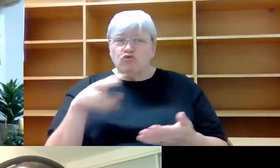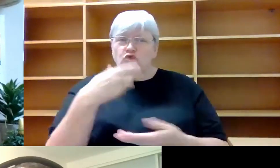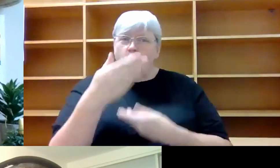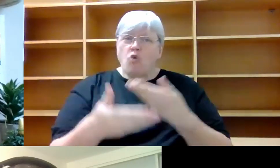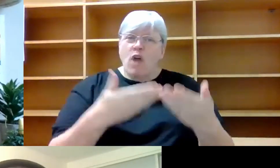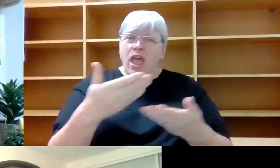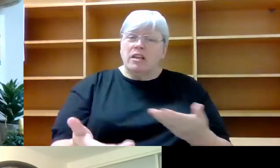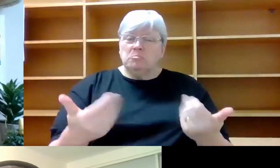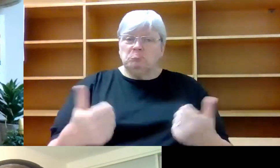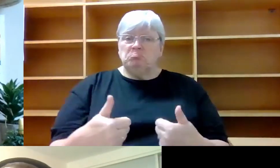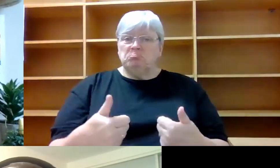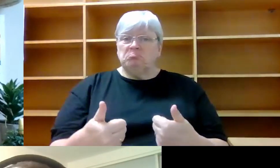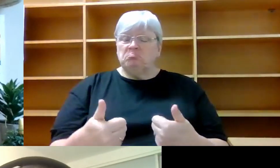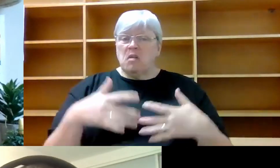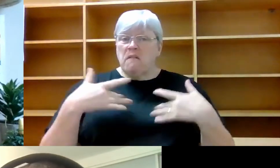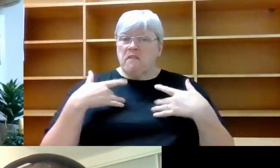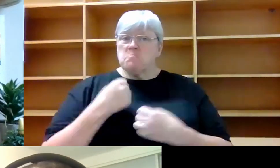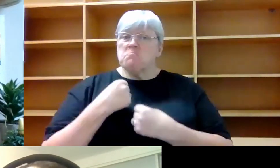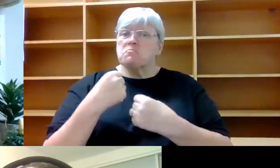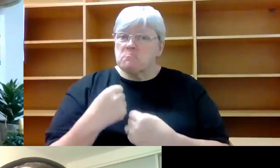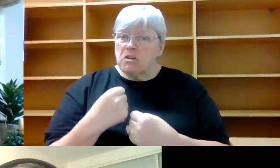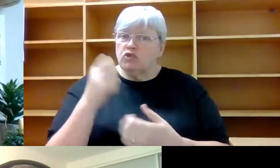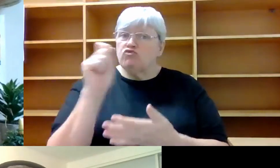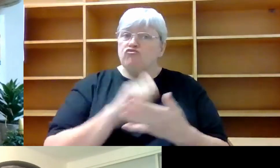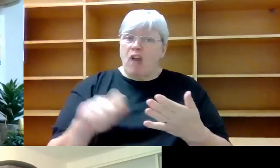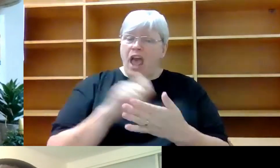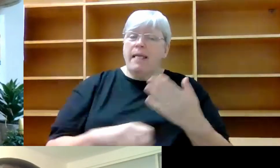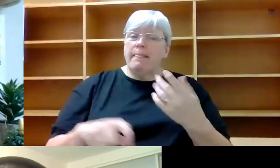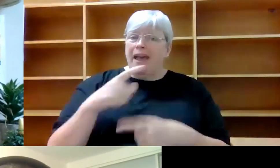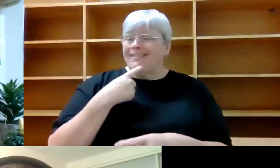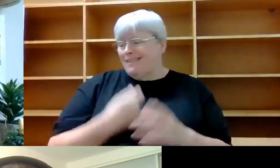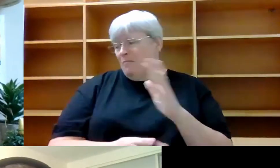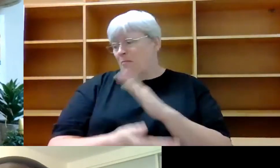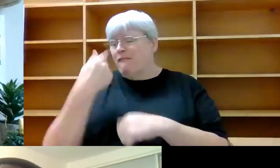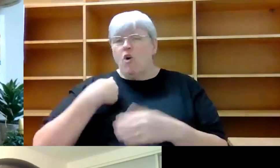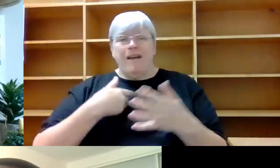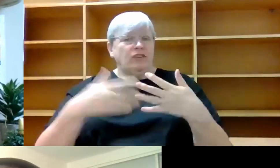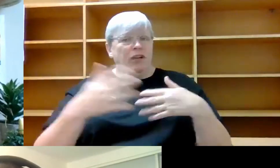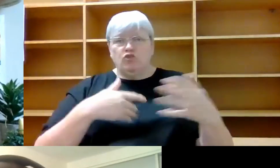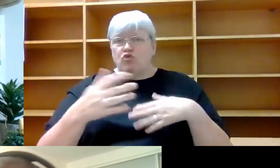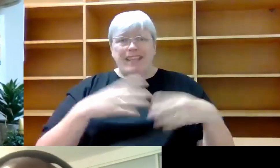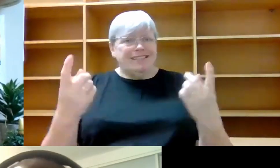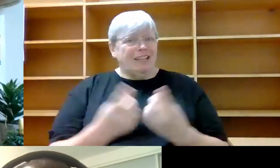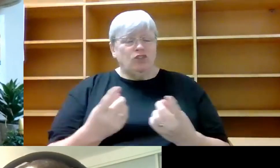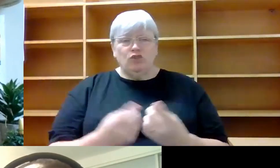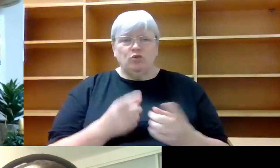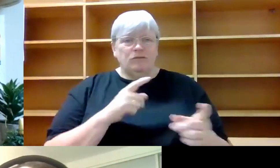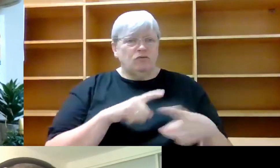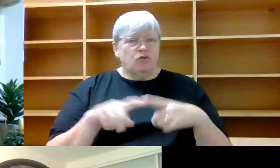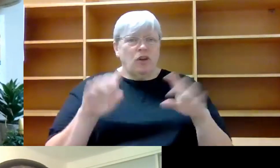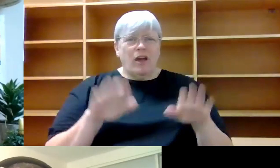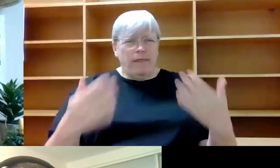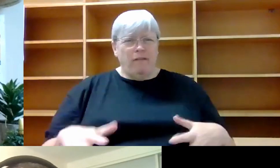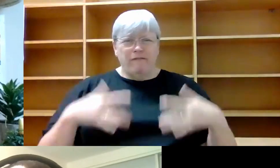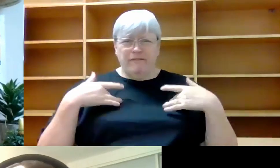have to, as I said before, we have to address this issue and try to address it without feeling awkward or feeling any shame. You